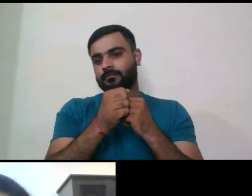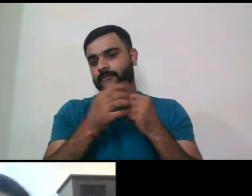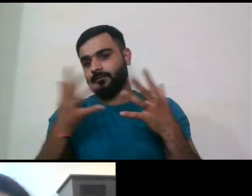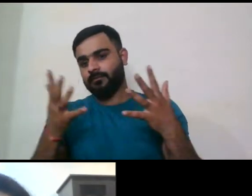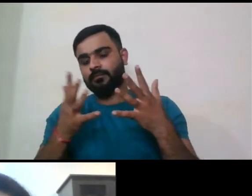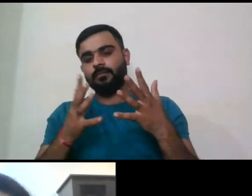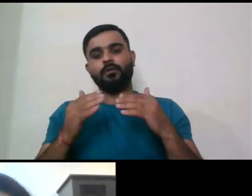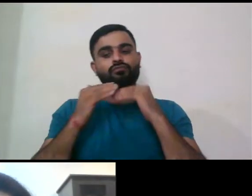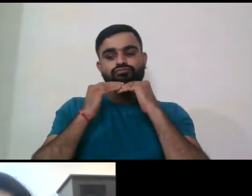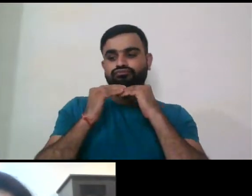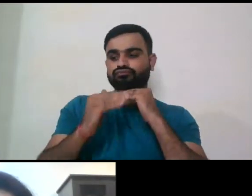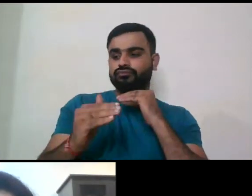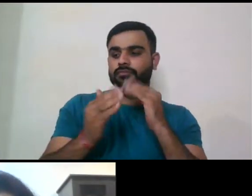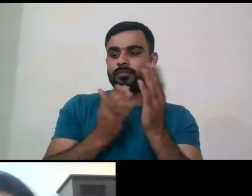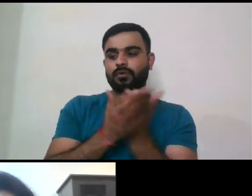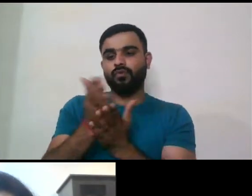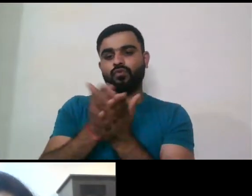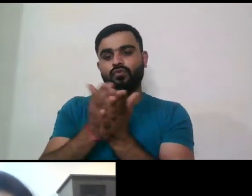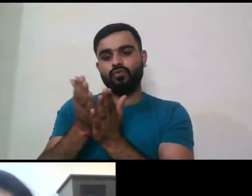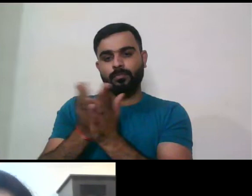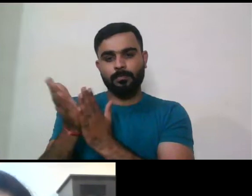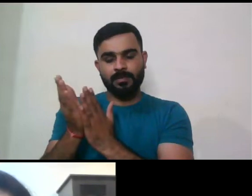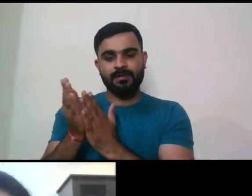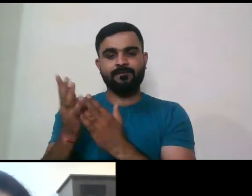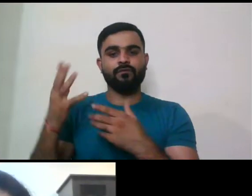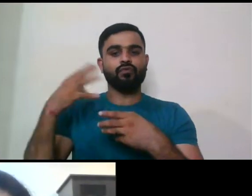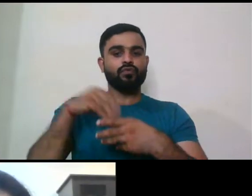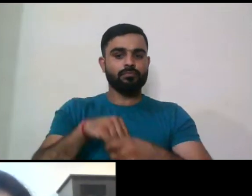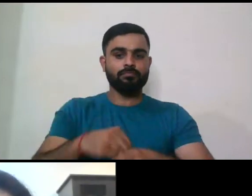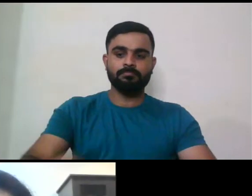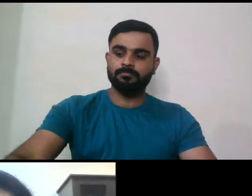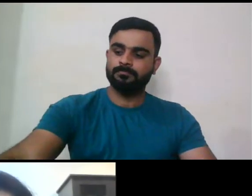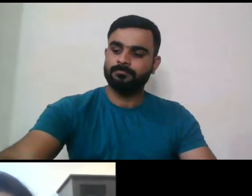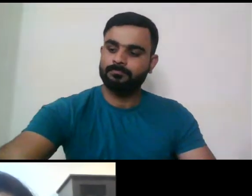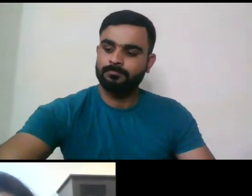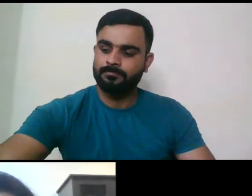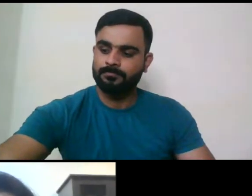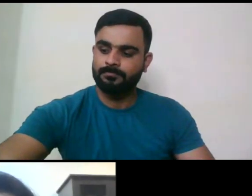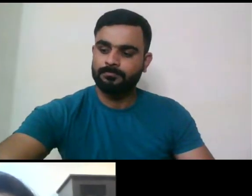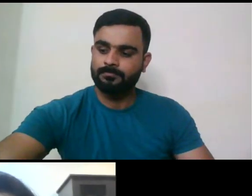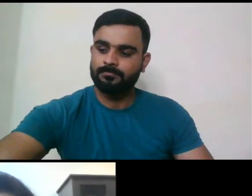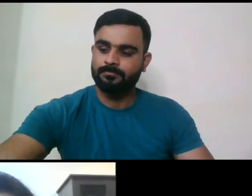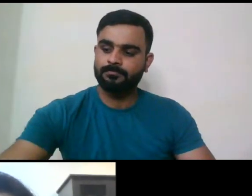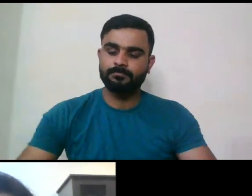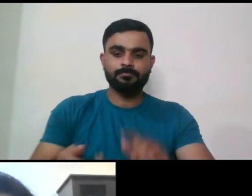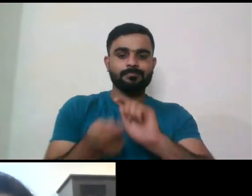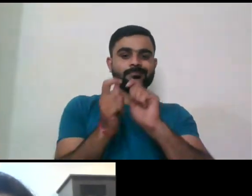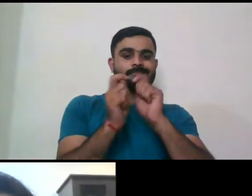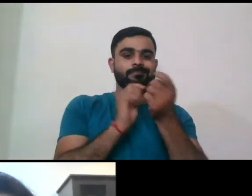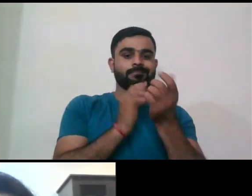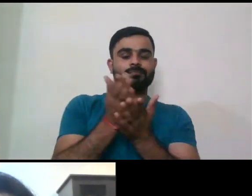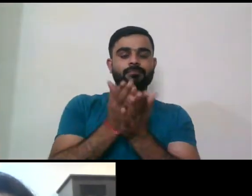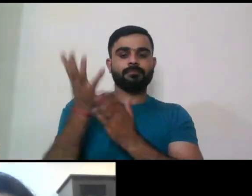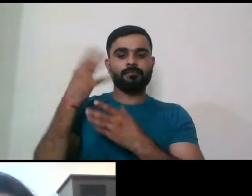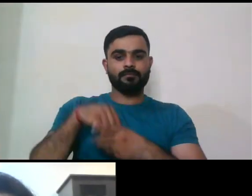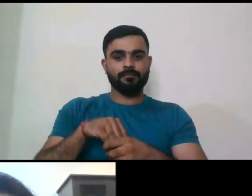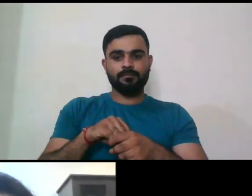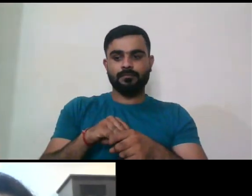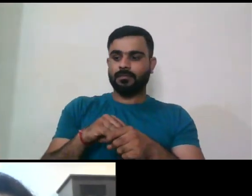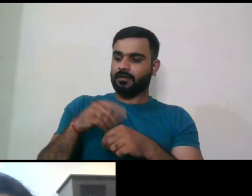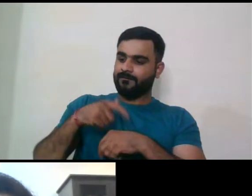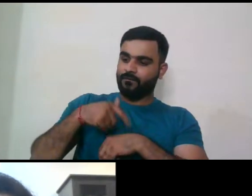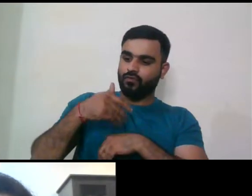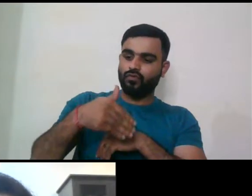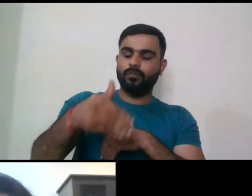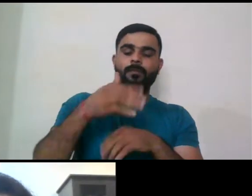more sustainable way and a more democratic way, more pluralist way to make changes, but also more likely to